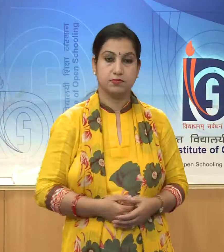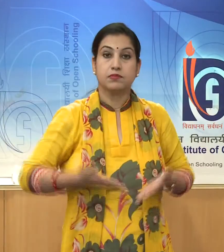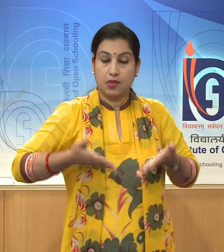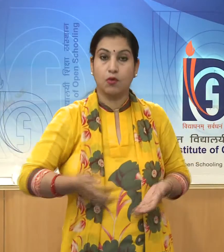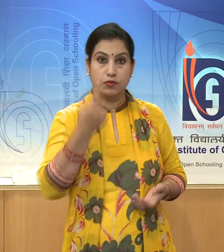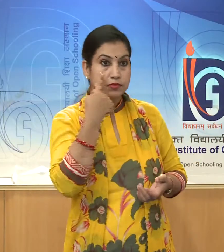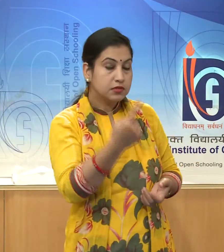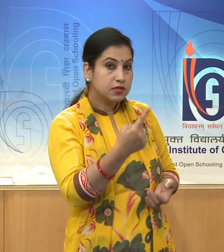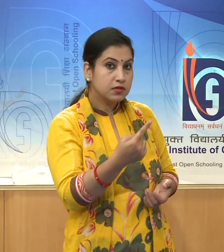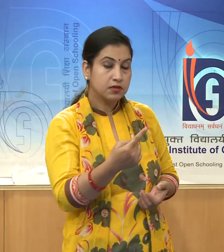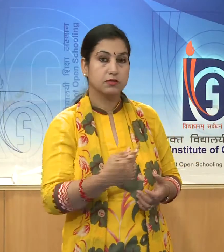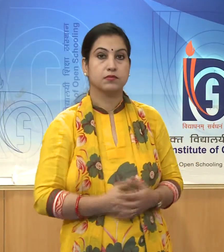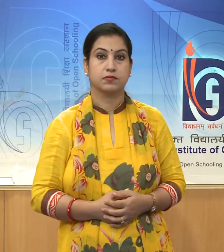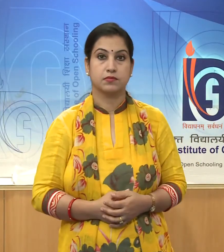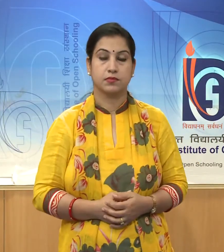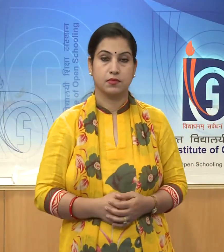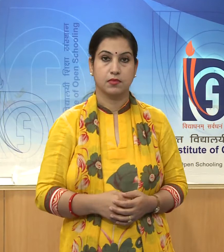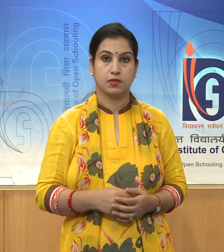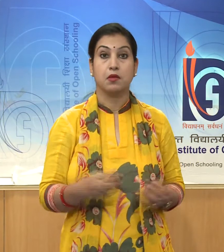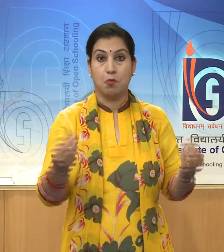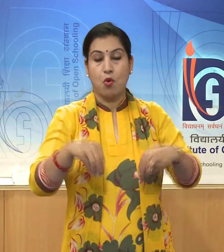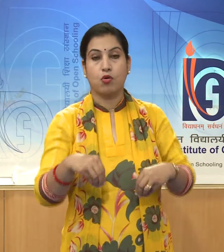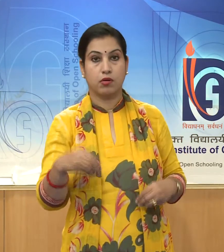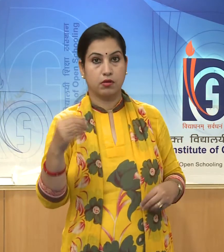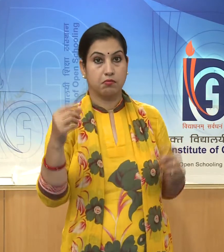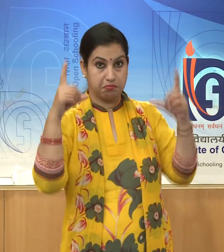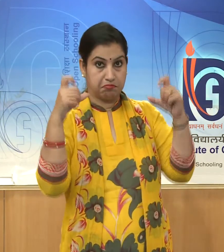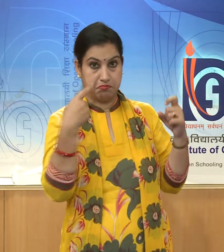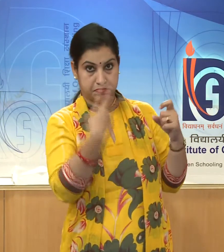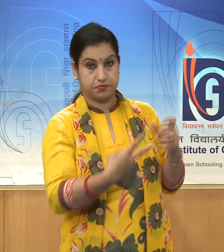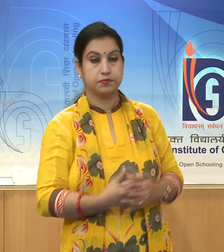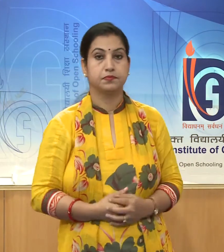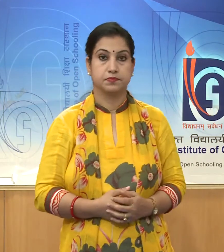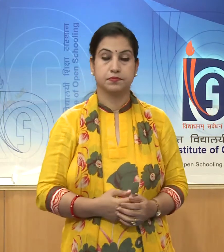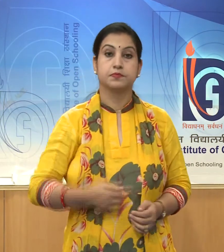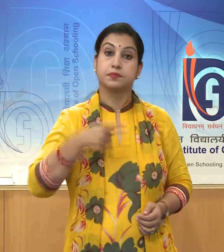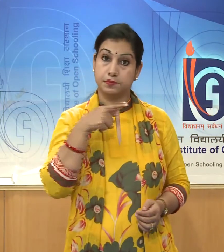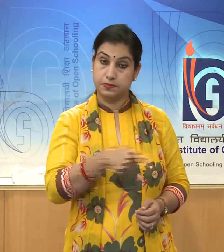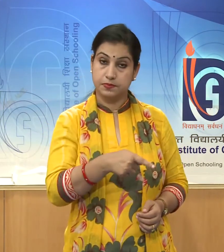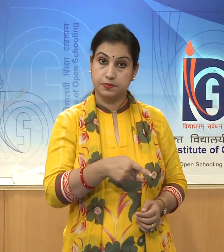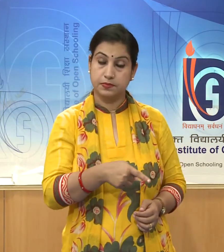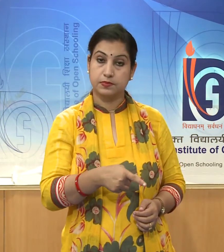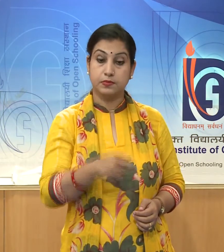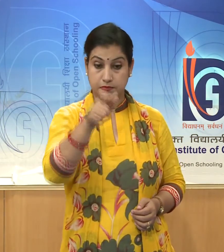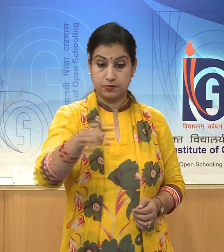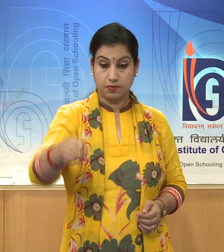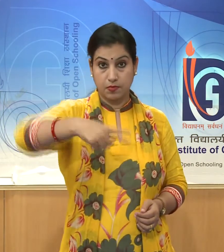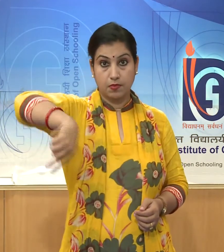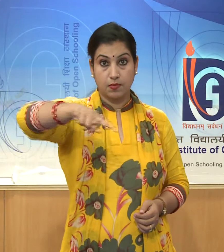Let us see another painting of the Impressionist